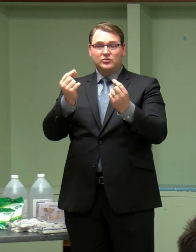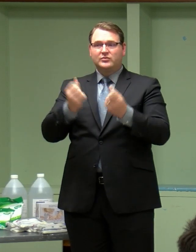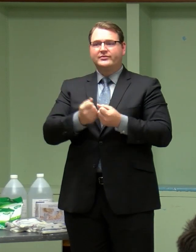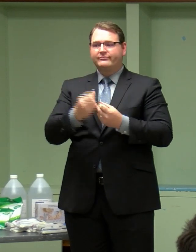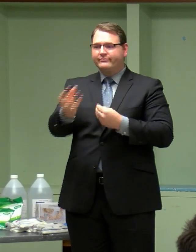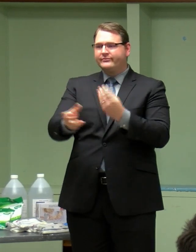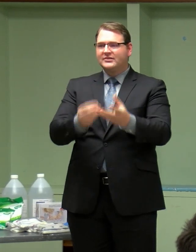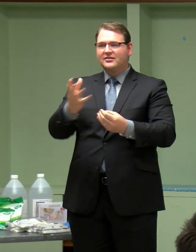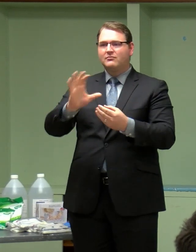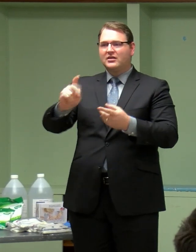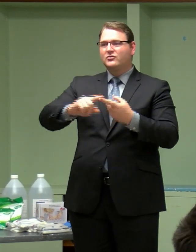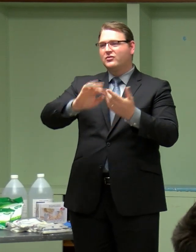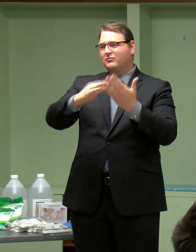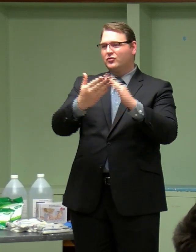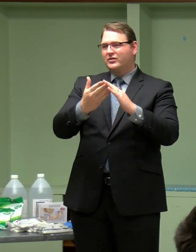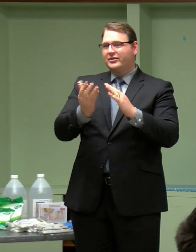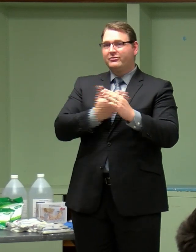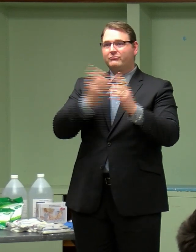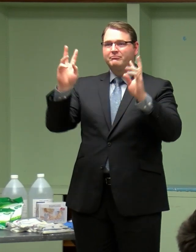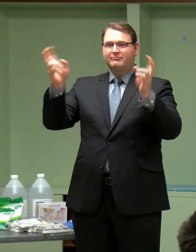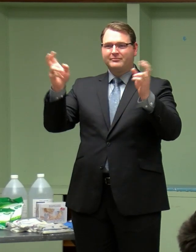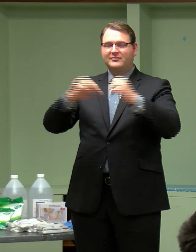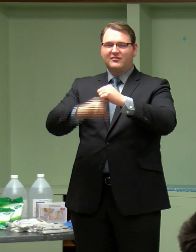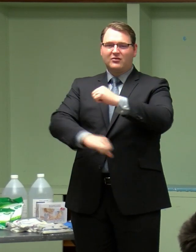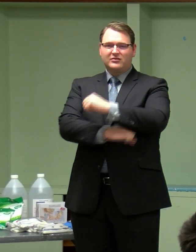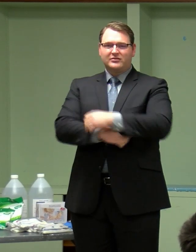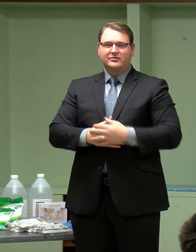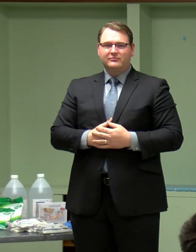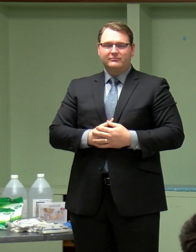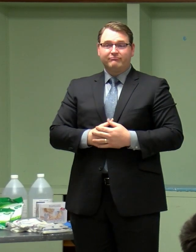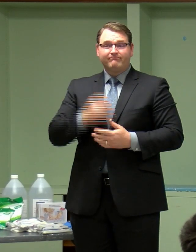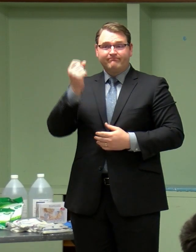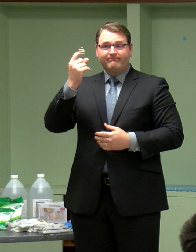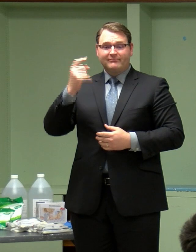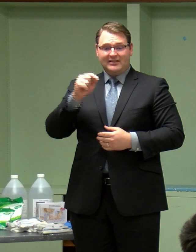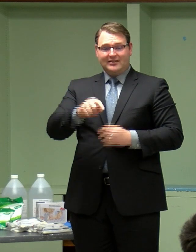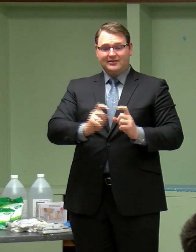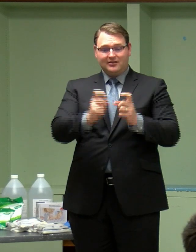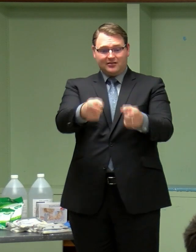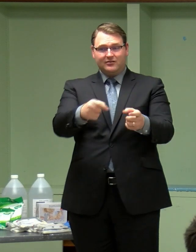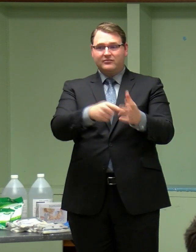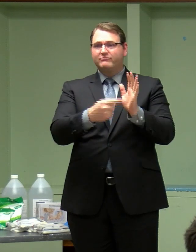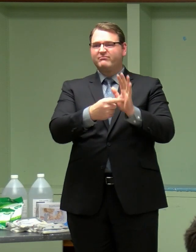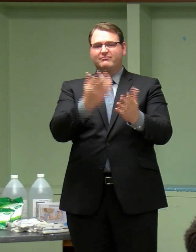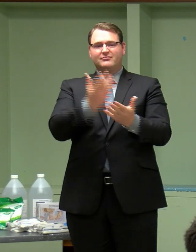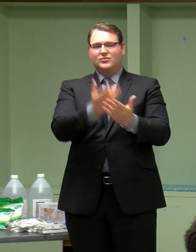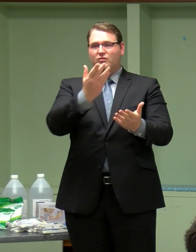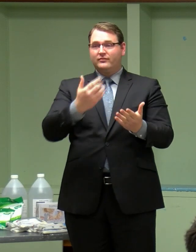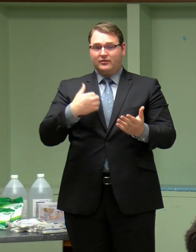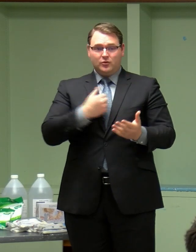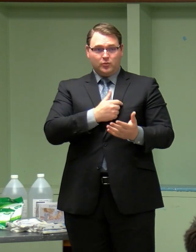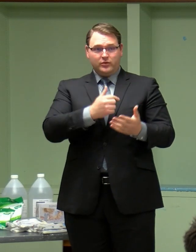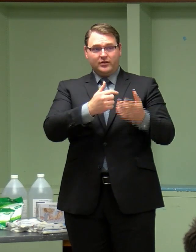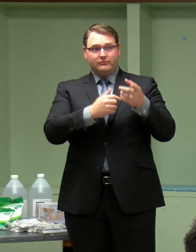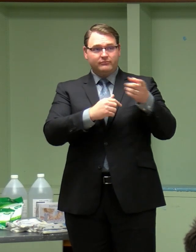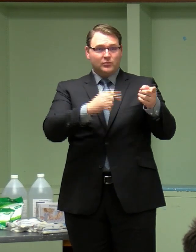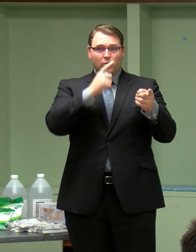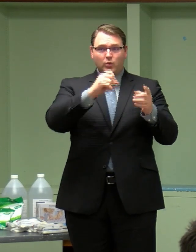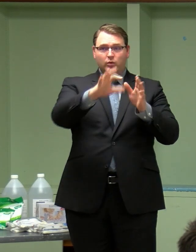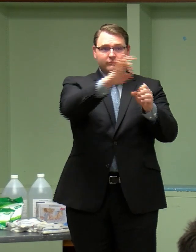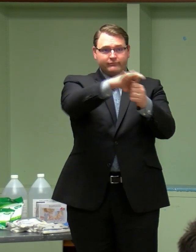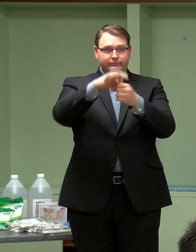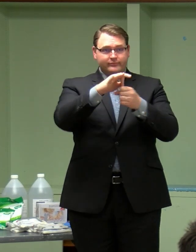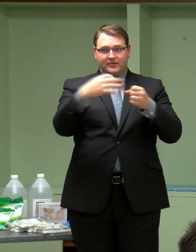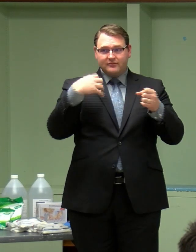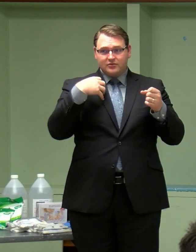community. This gift also demonstrates how together, as elected officials, business and